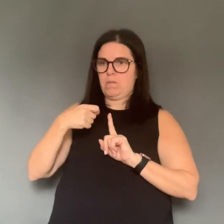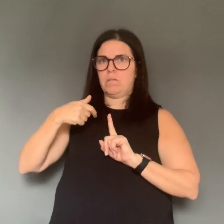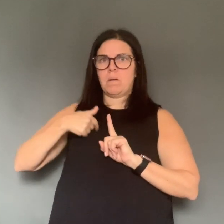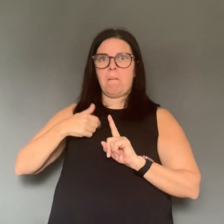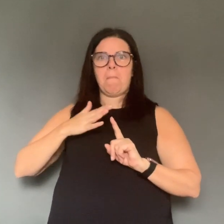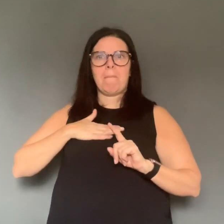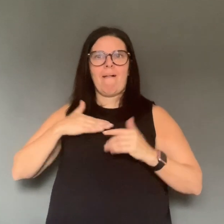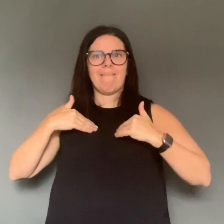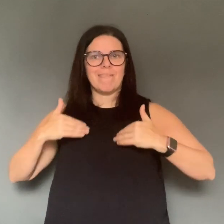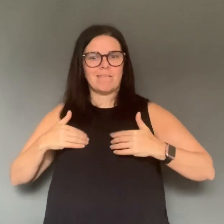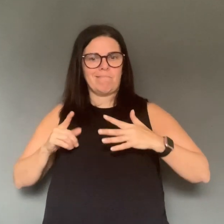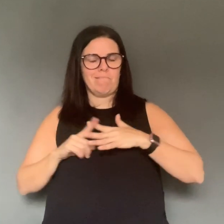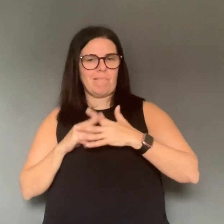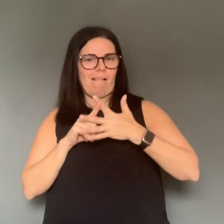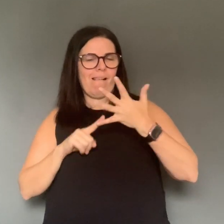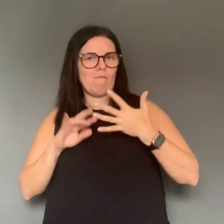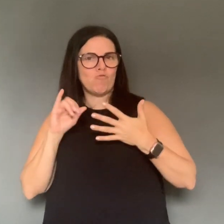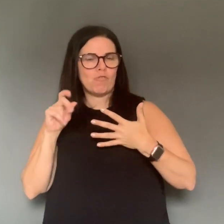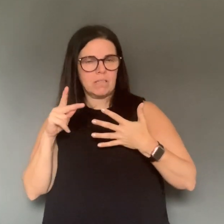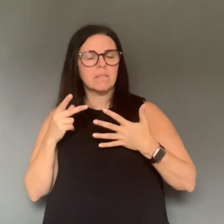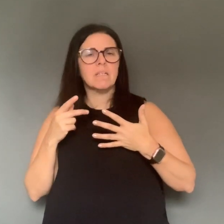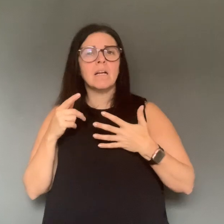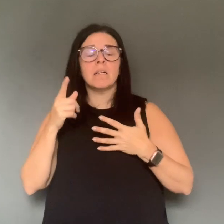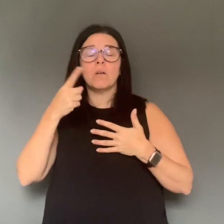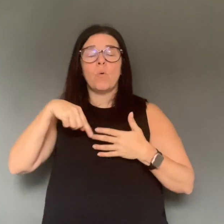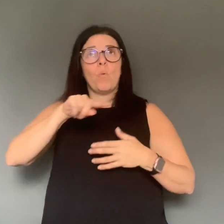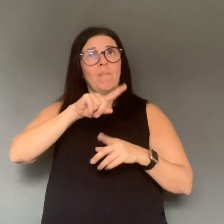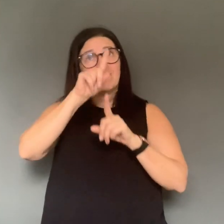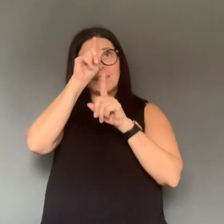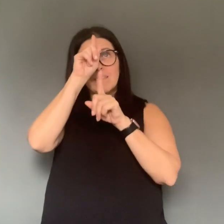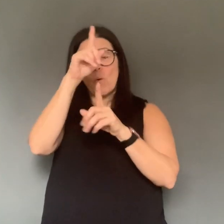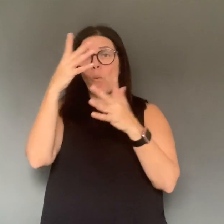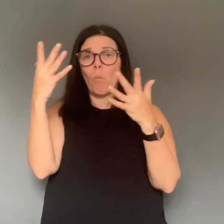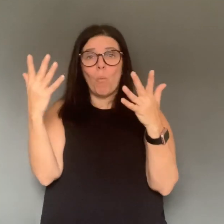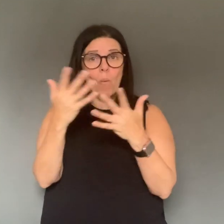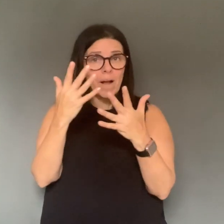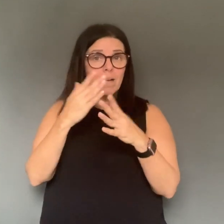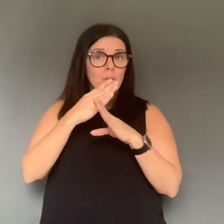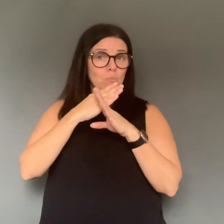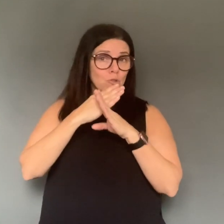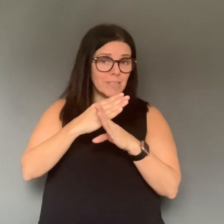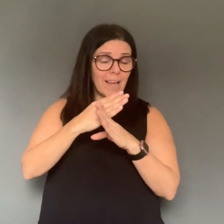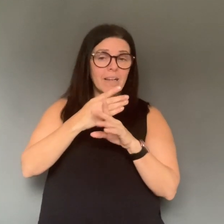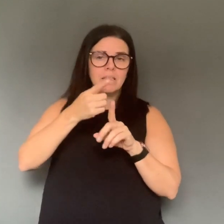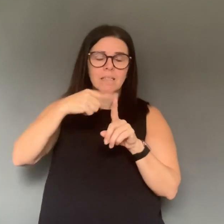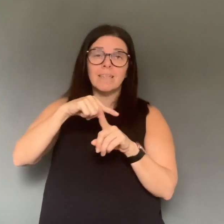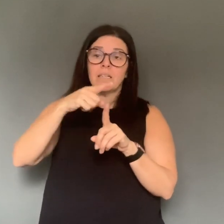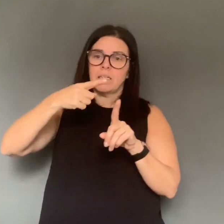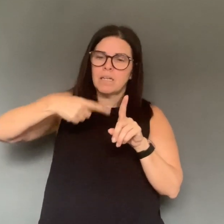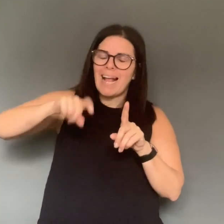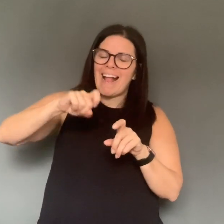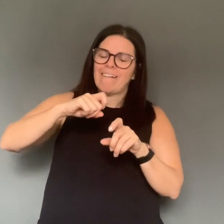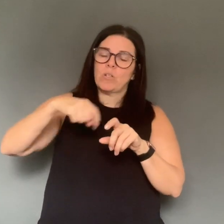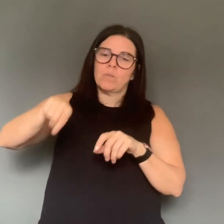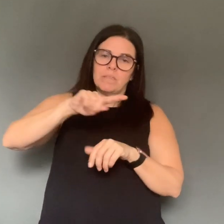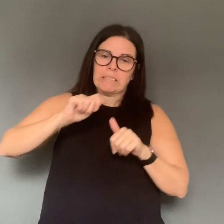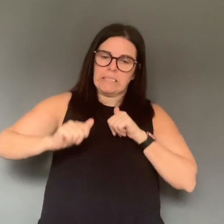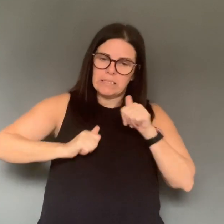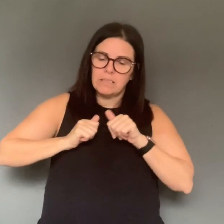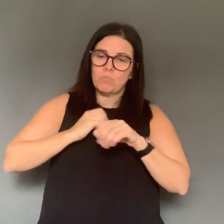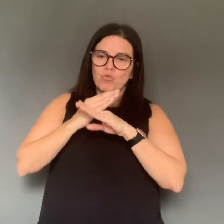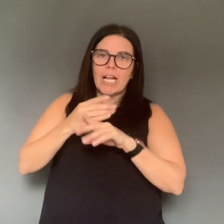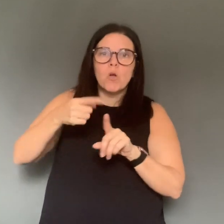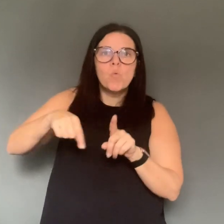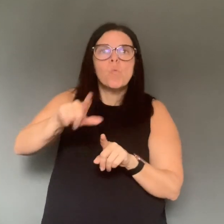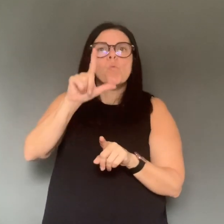contracting it. The messaging, the control measures that we are trying to put is to protect those vulnerable people. And my message